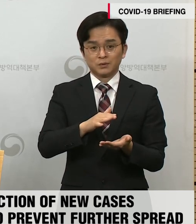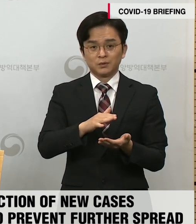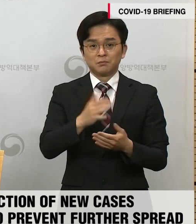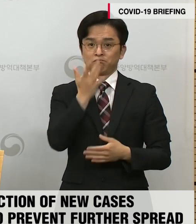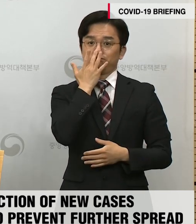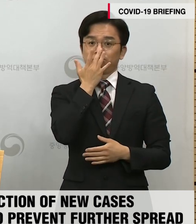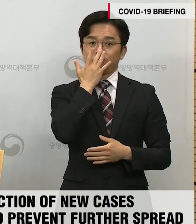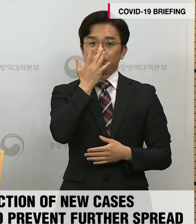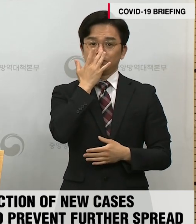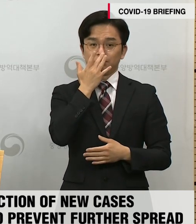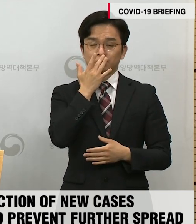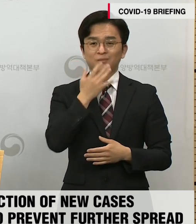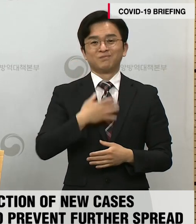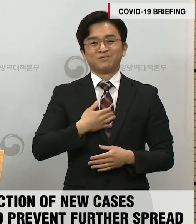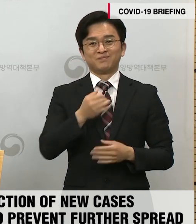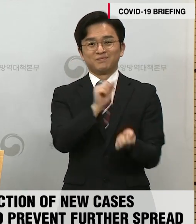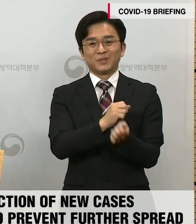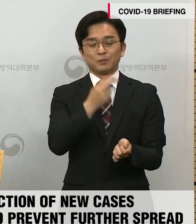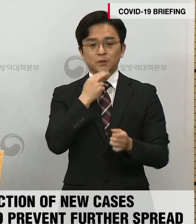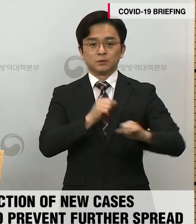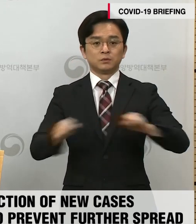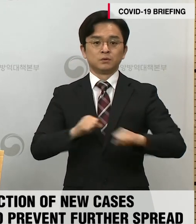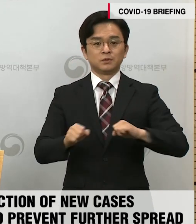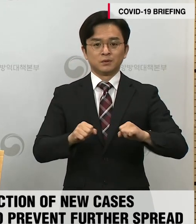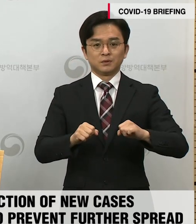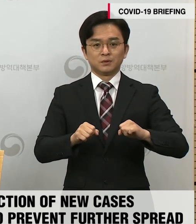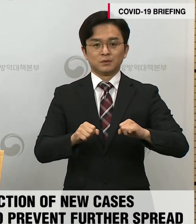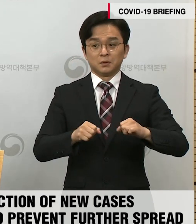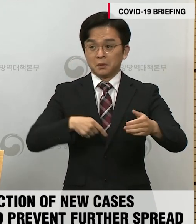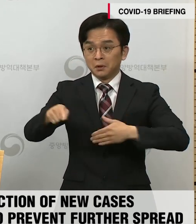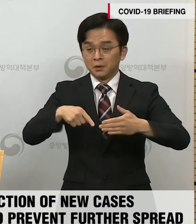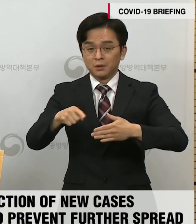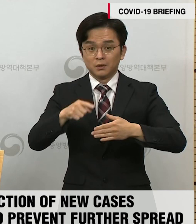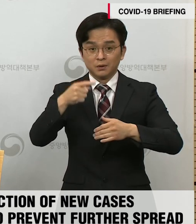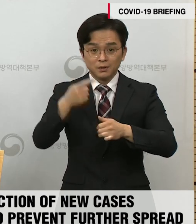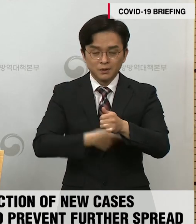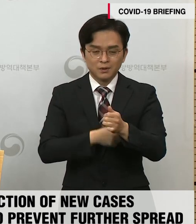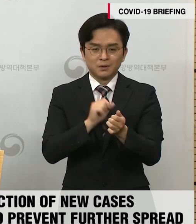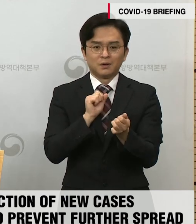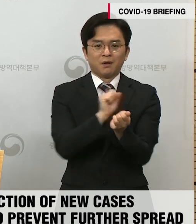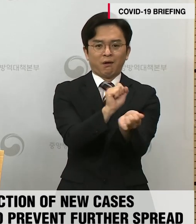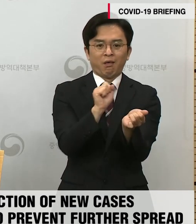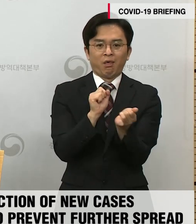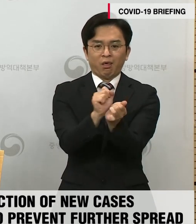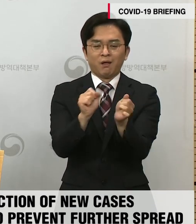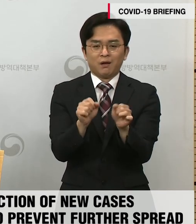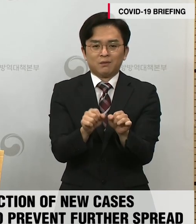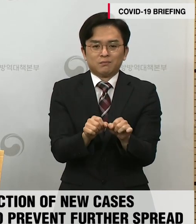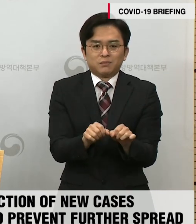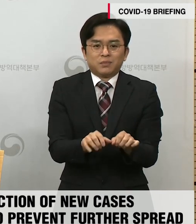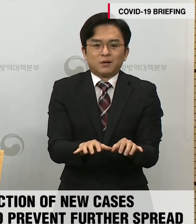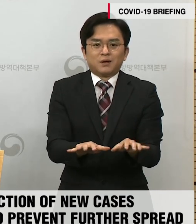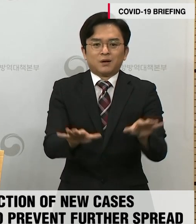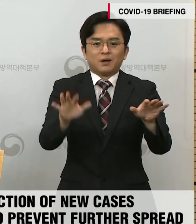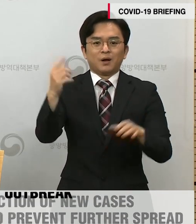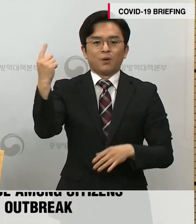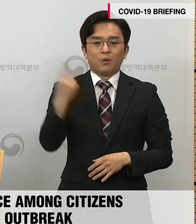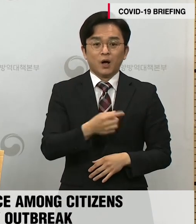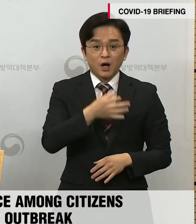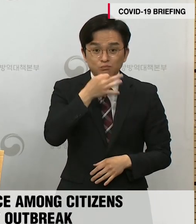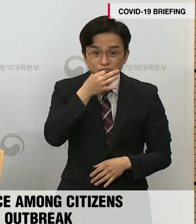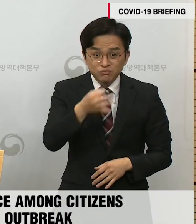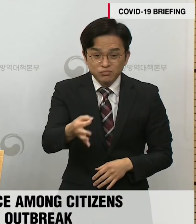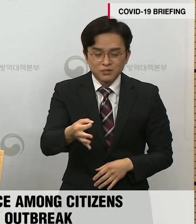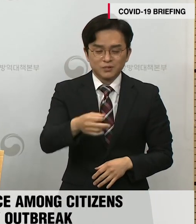asymptomatic patients. So many of the patients could be mild, showing mild symptoms, and the infectious rate is even